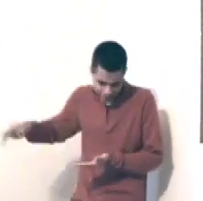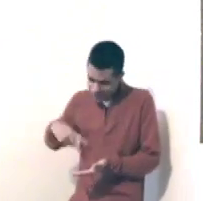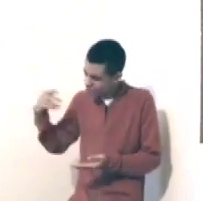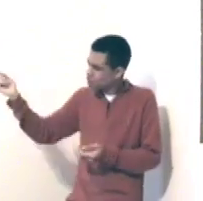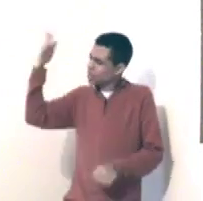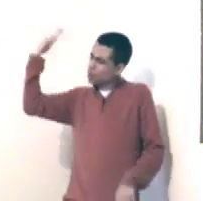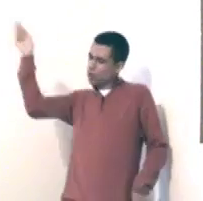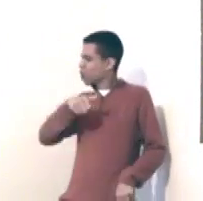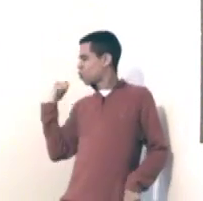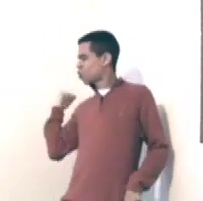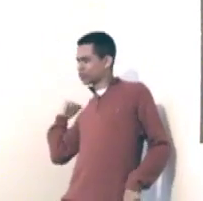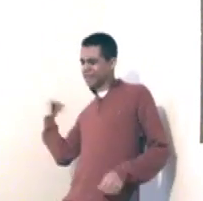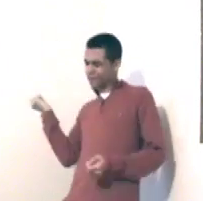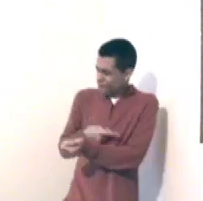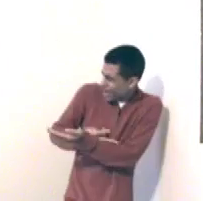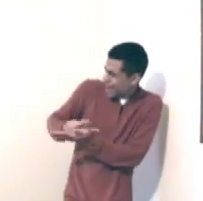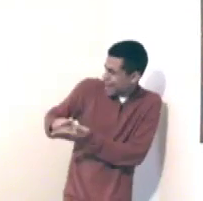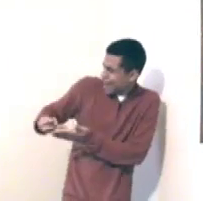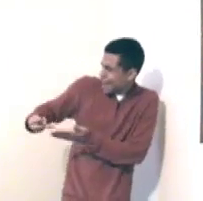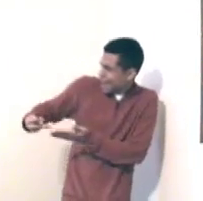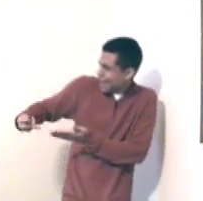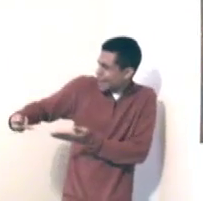fail. He won't